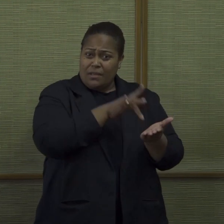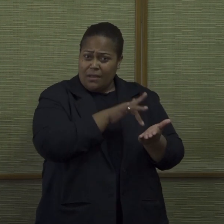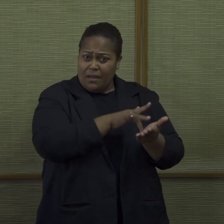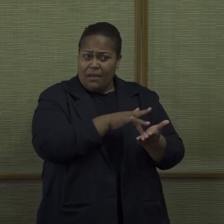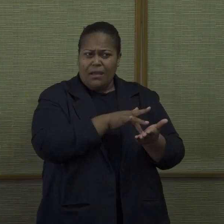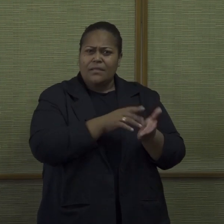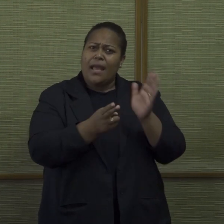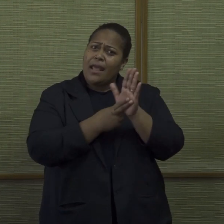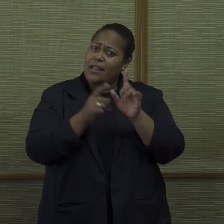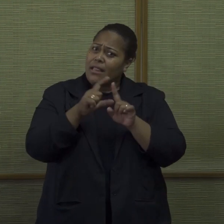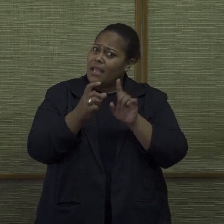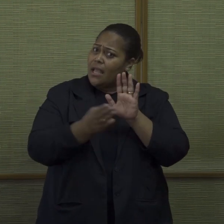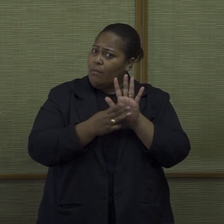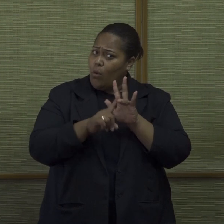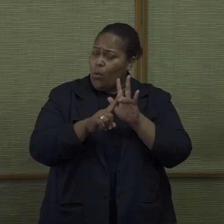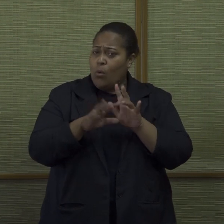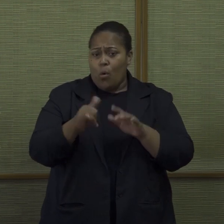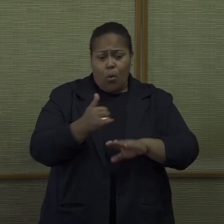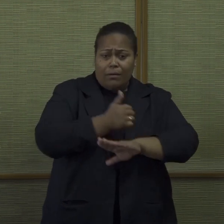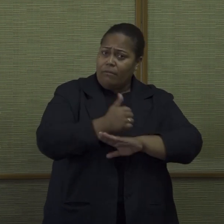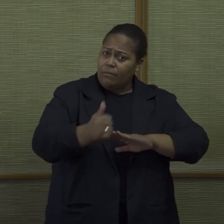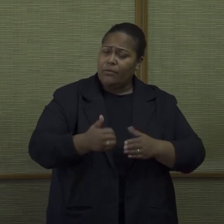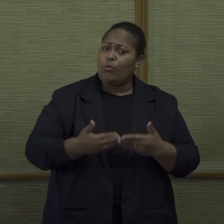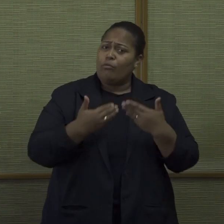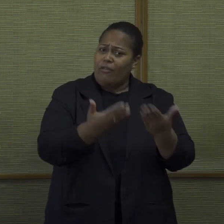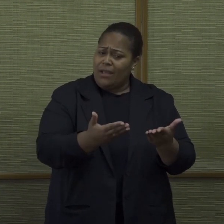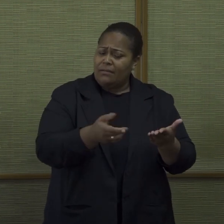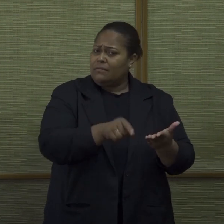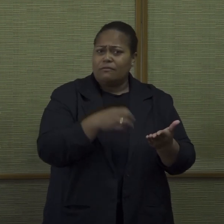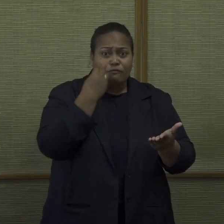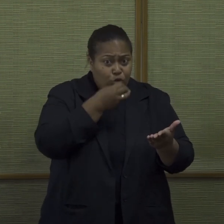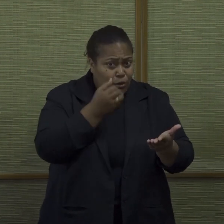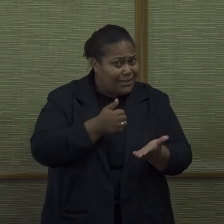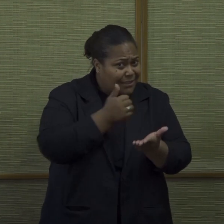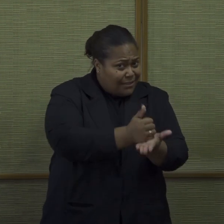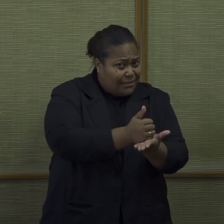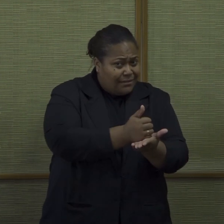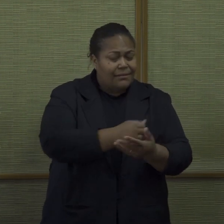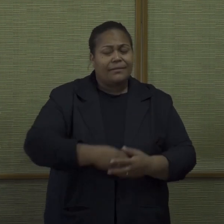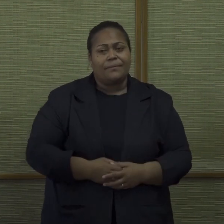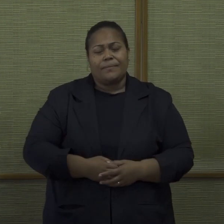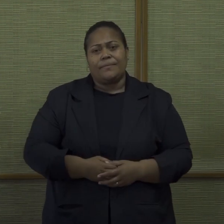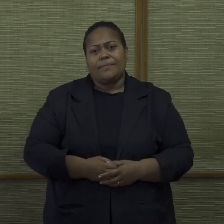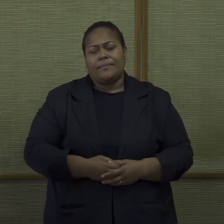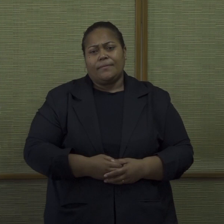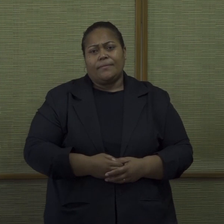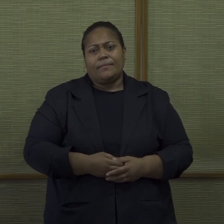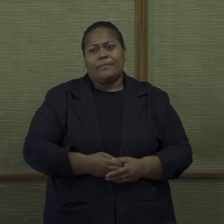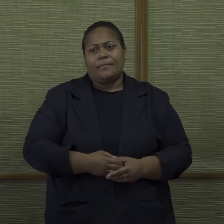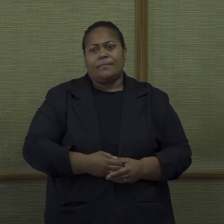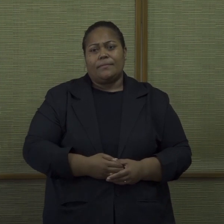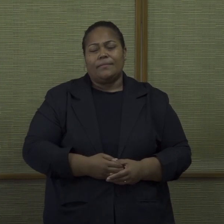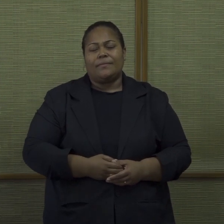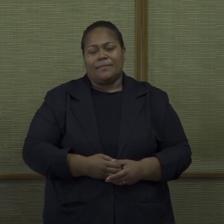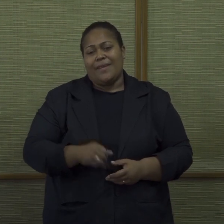NDMO providing or government providing food to them, assistance, help? As it is,